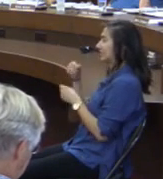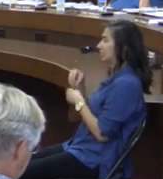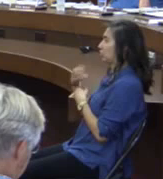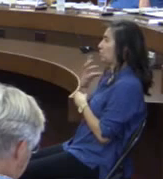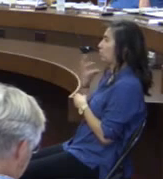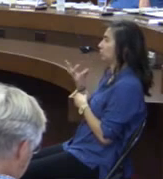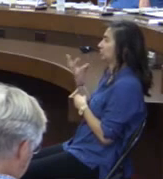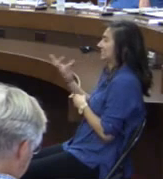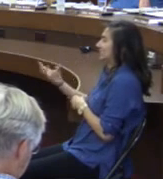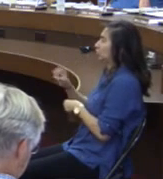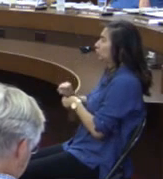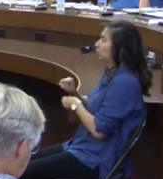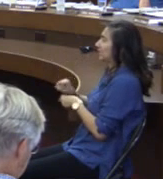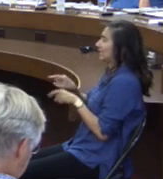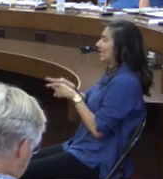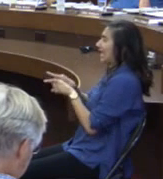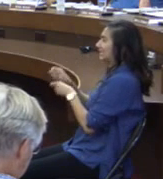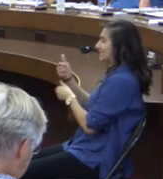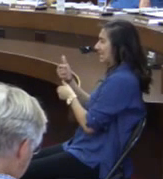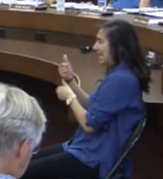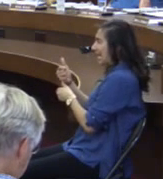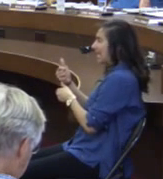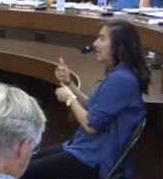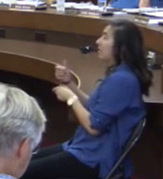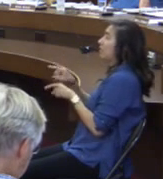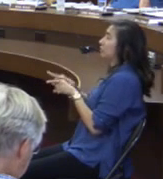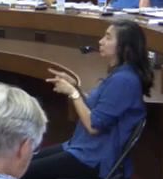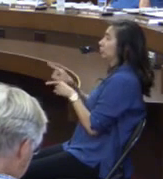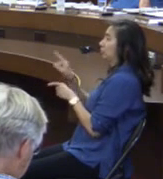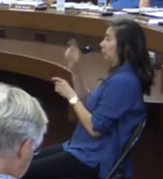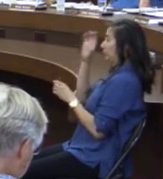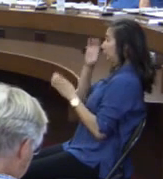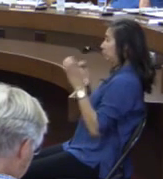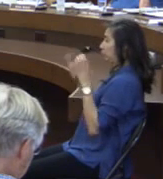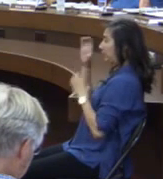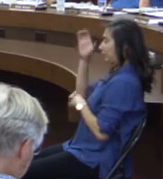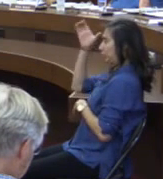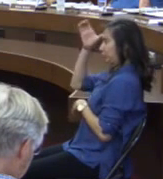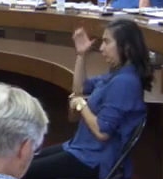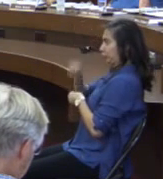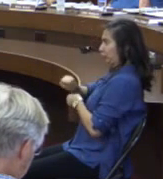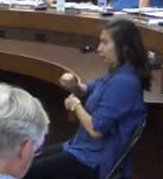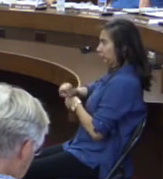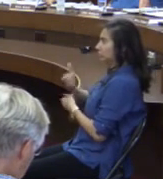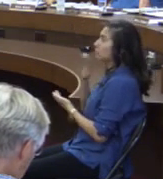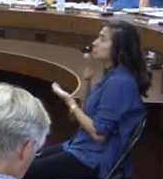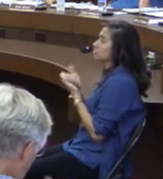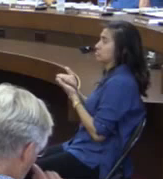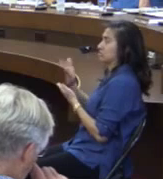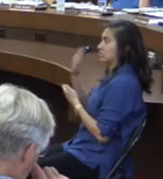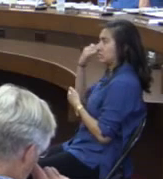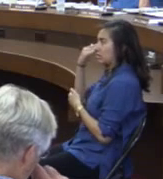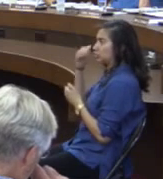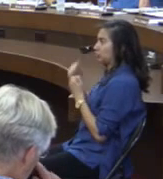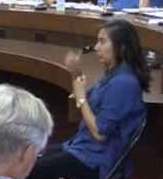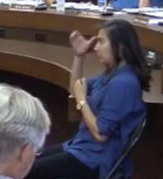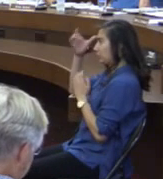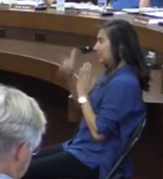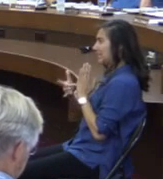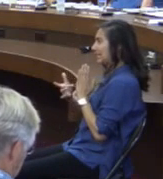Washington working as an aide while he explored computer work. So he has a great knowledge in computer